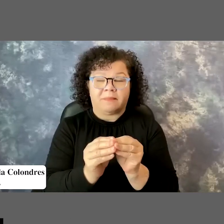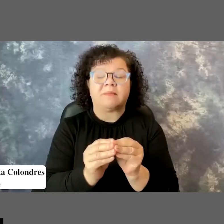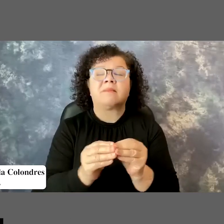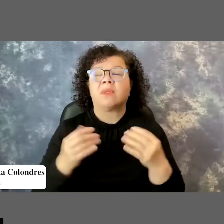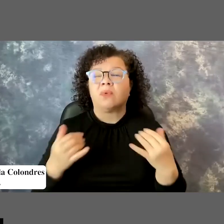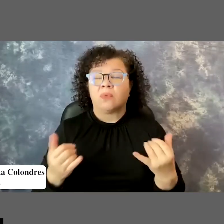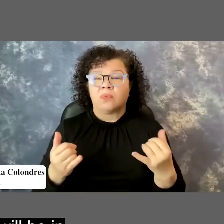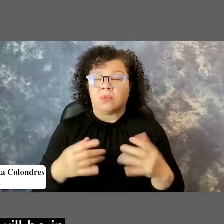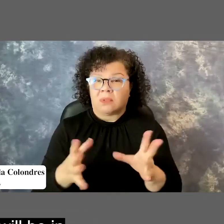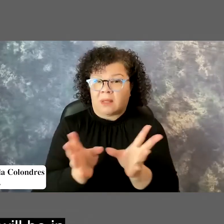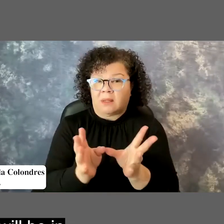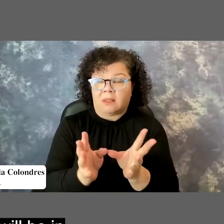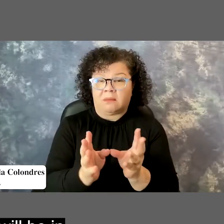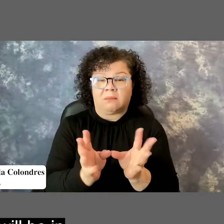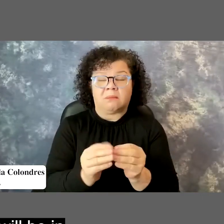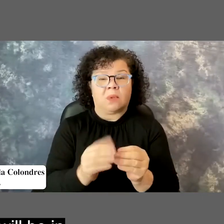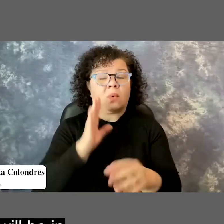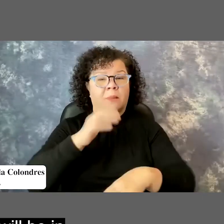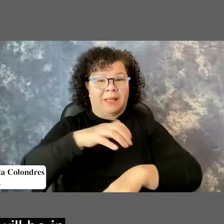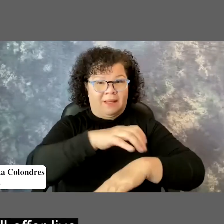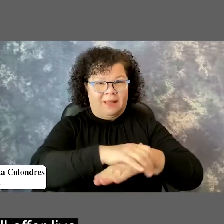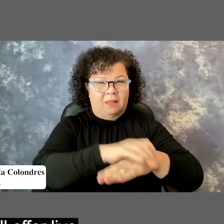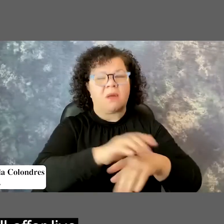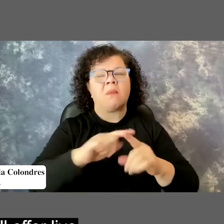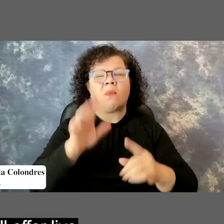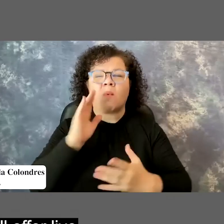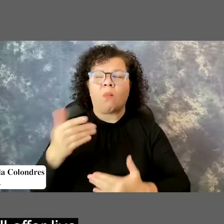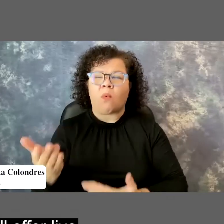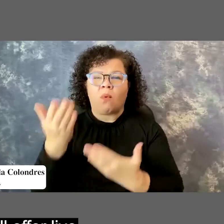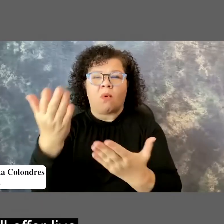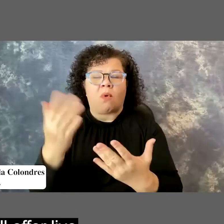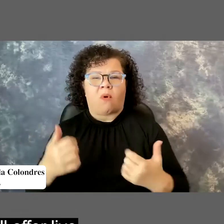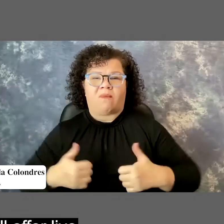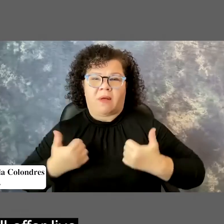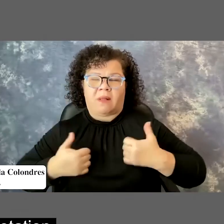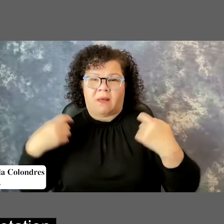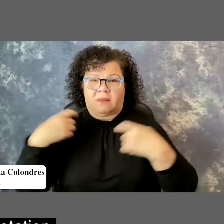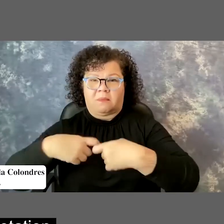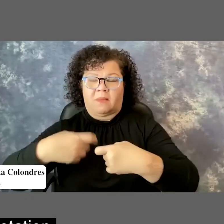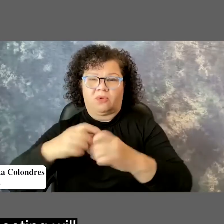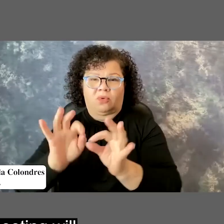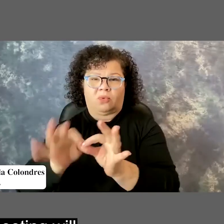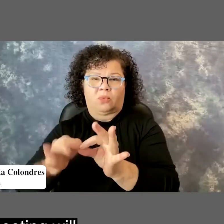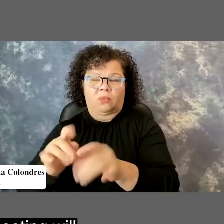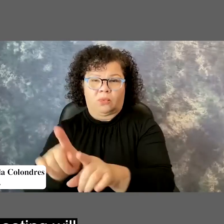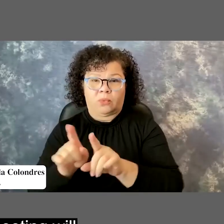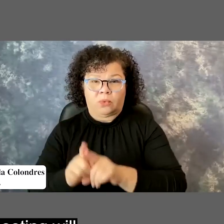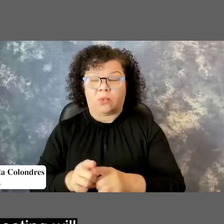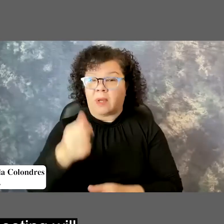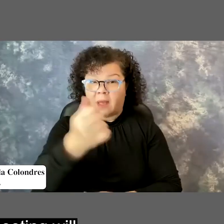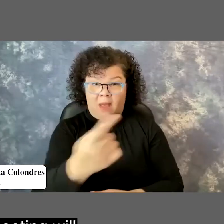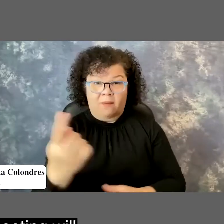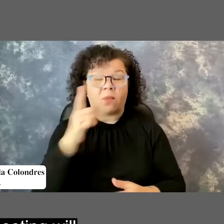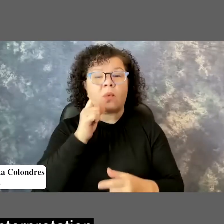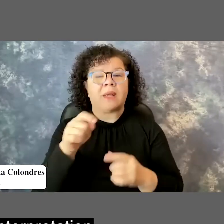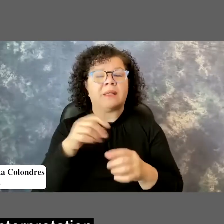Today's briefing will be in English, and we will offer live Spanish interpretation. Everyone in the meeting will